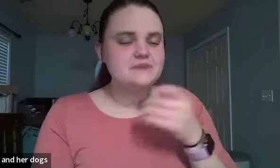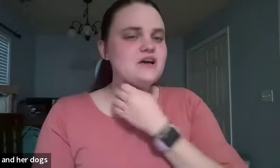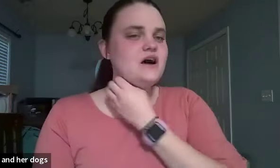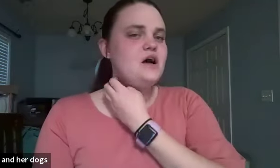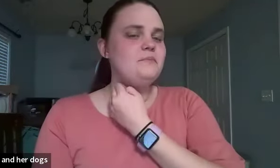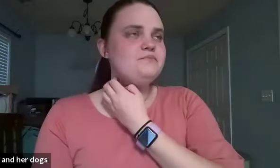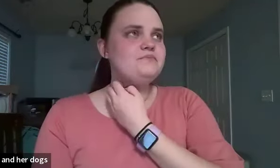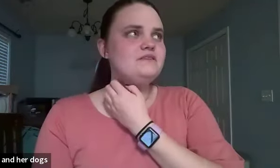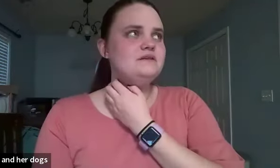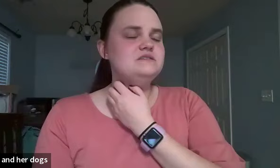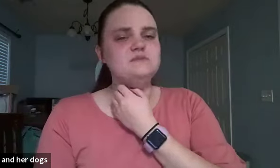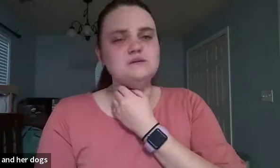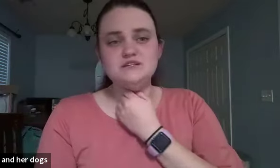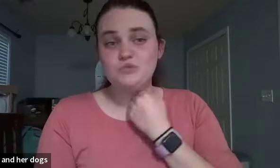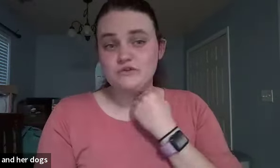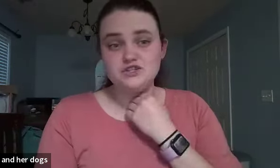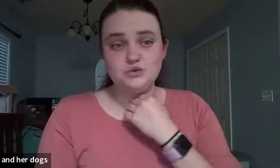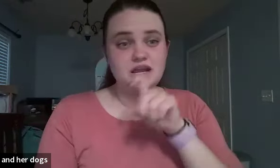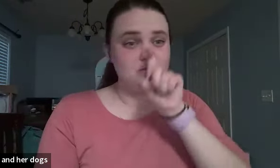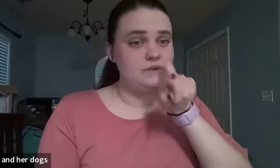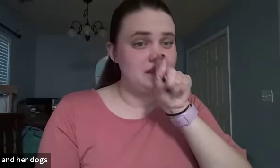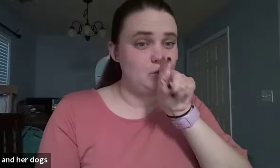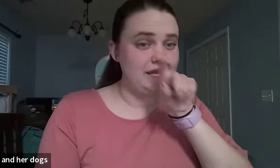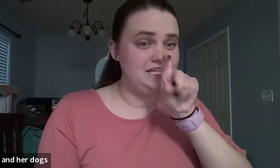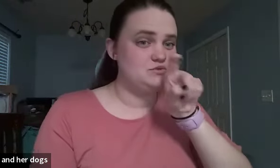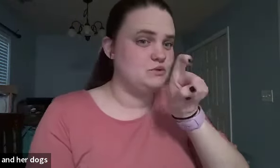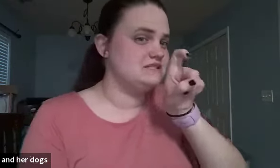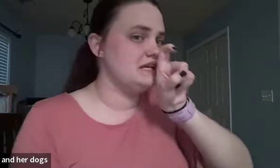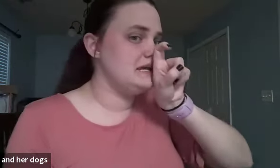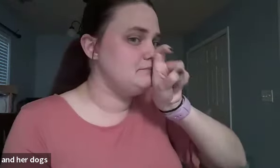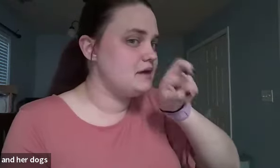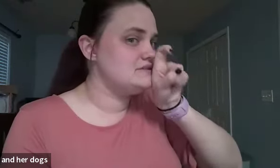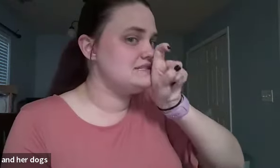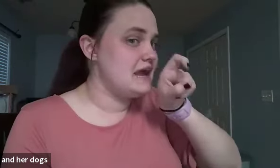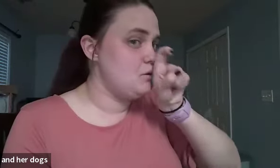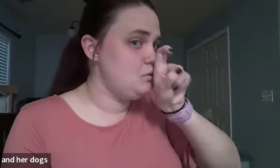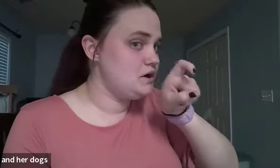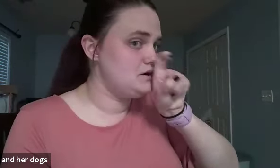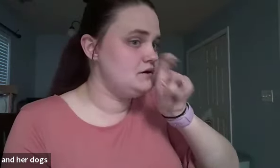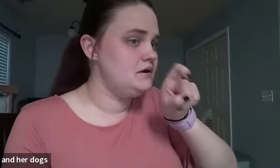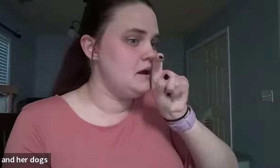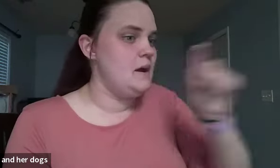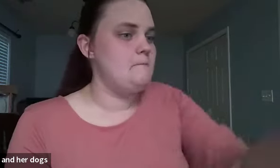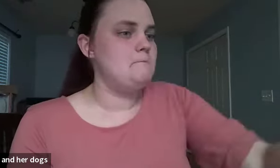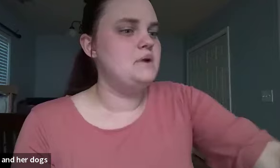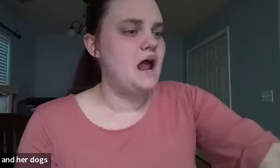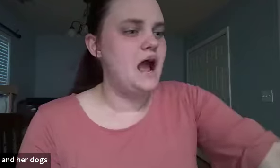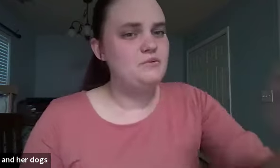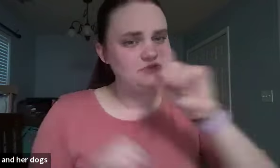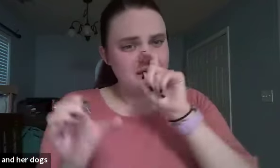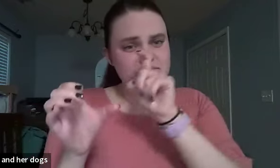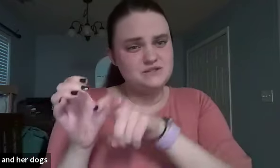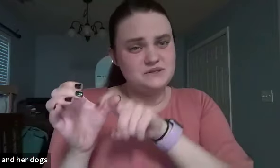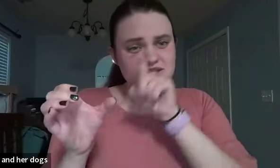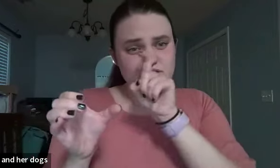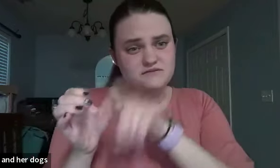Sometimes like more that shorthand will be like witch, where it's like it bounces outward. But I would recommend doing this one